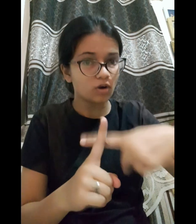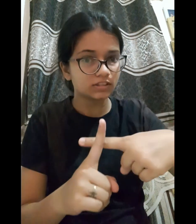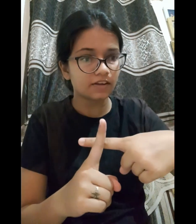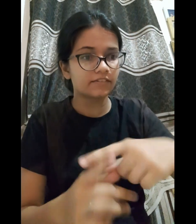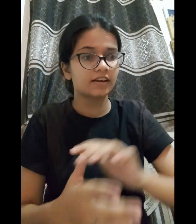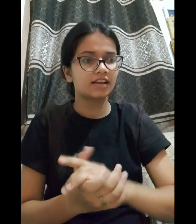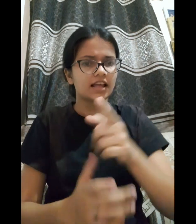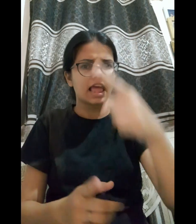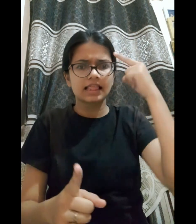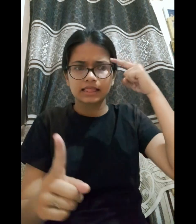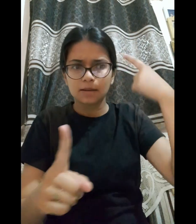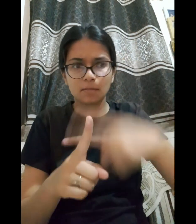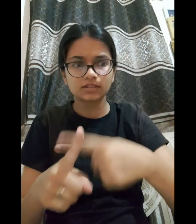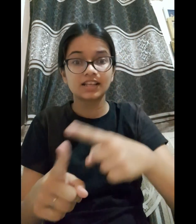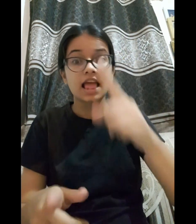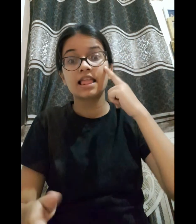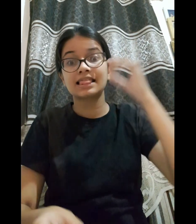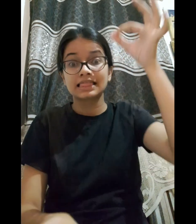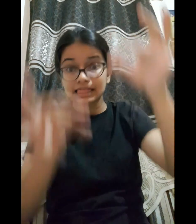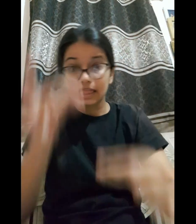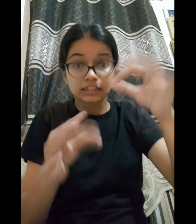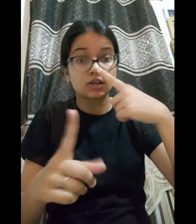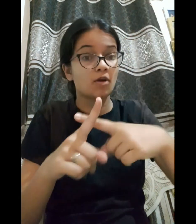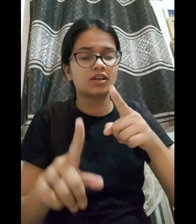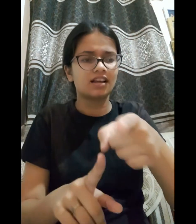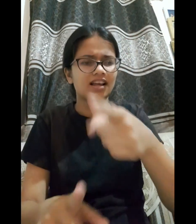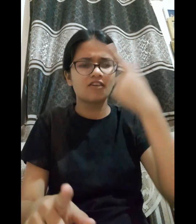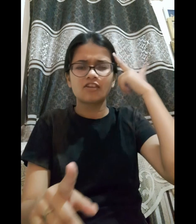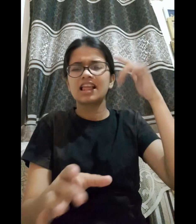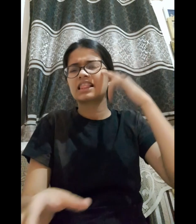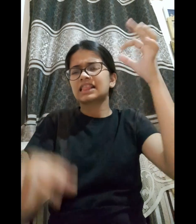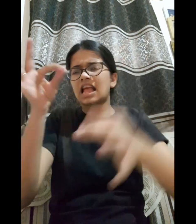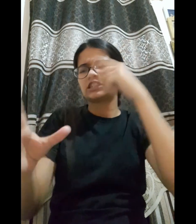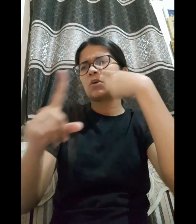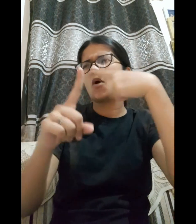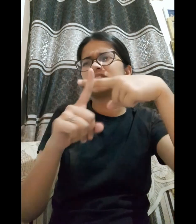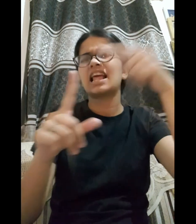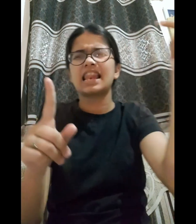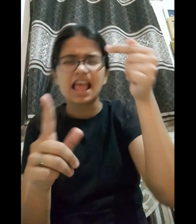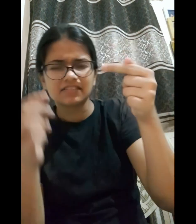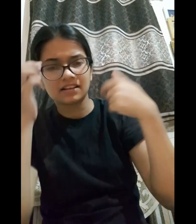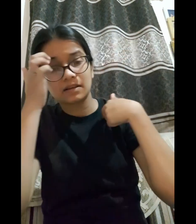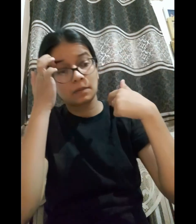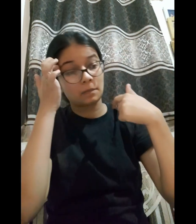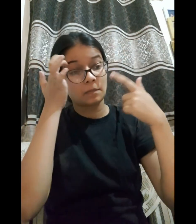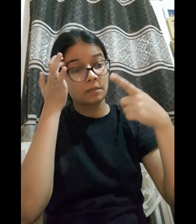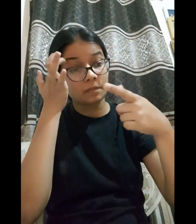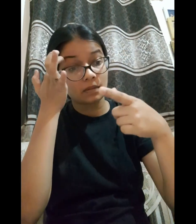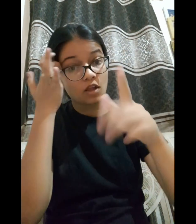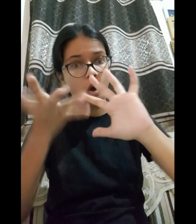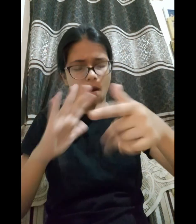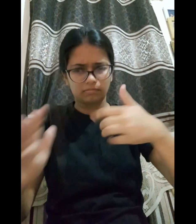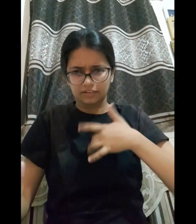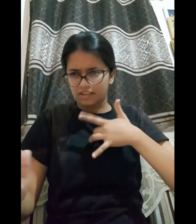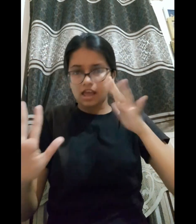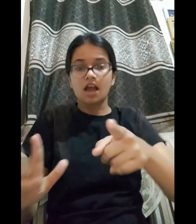you think you're positive, not when you're tested positive. Don't rely on the test positivity or negativity. If your symptoms are fitting, in consultation with the